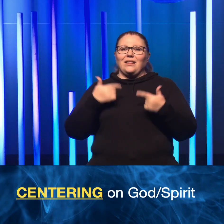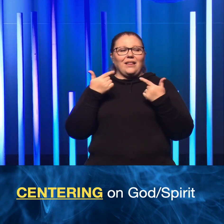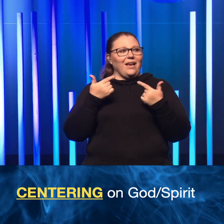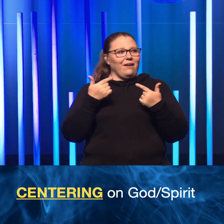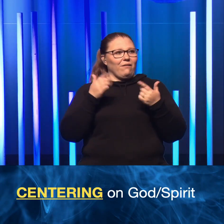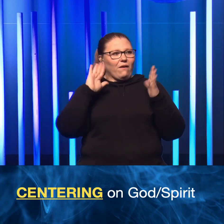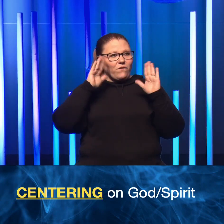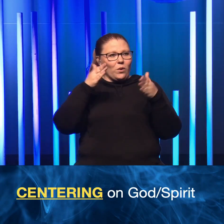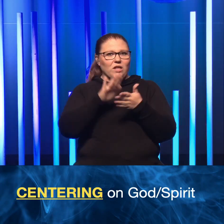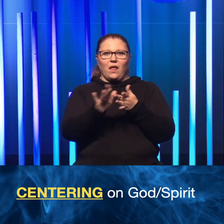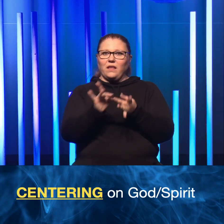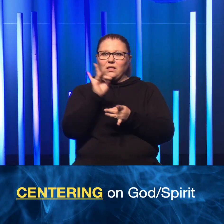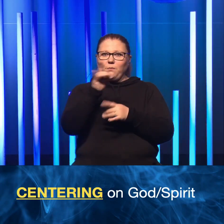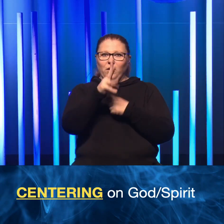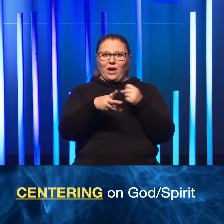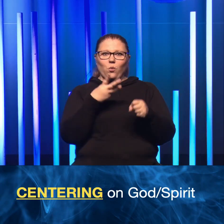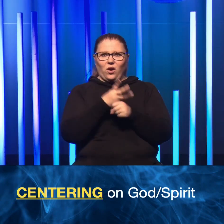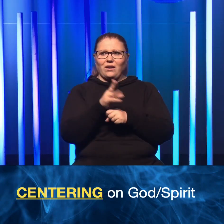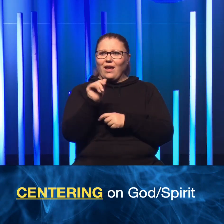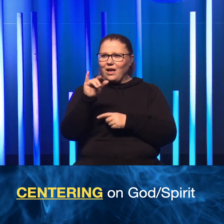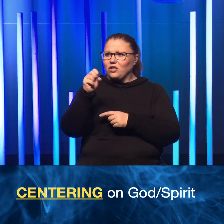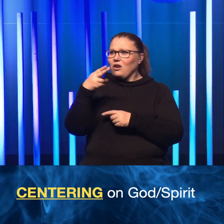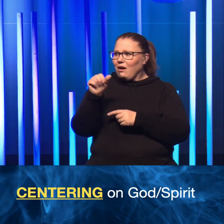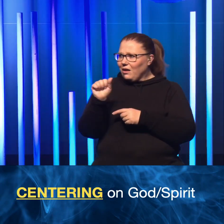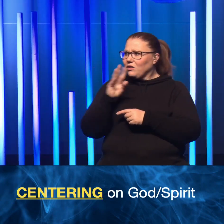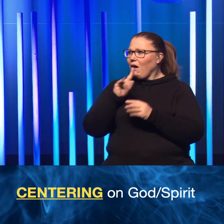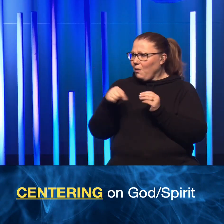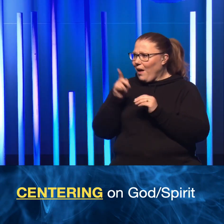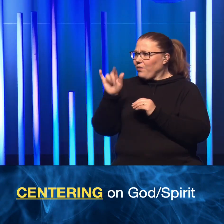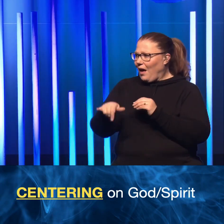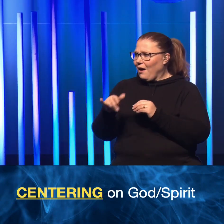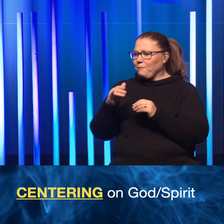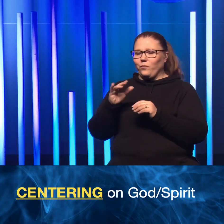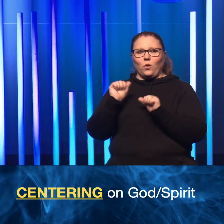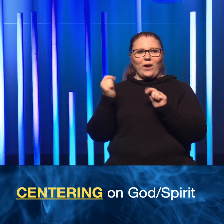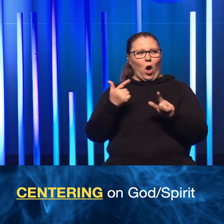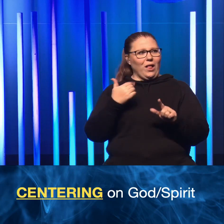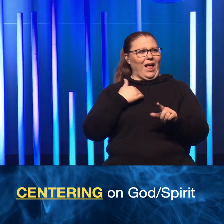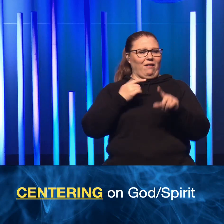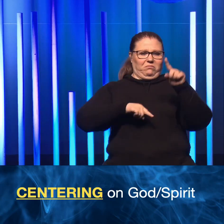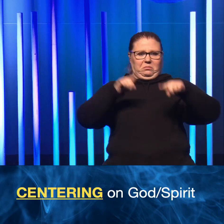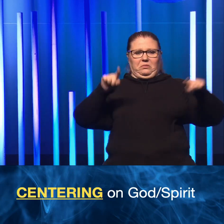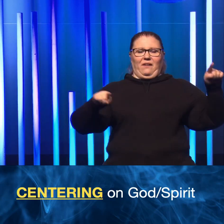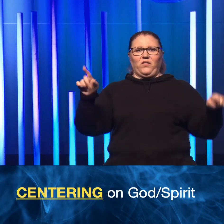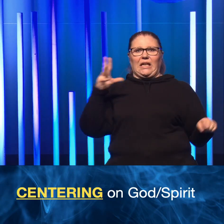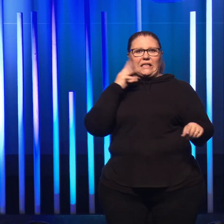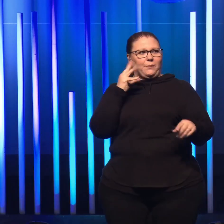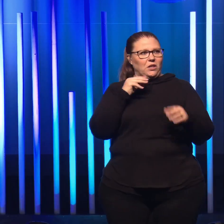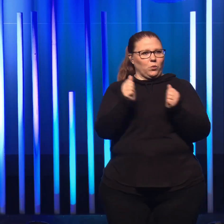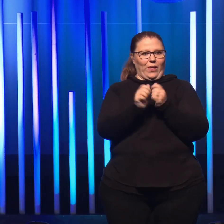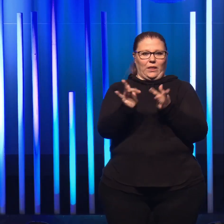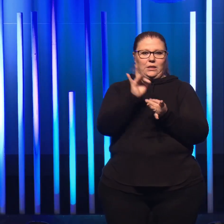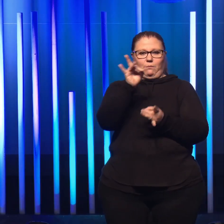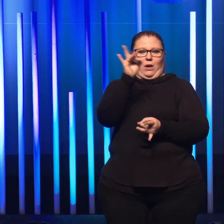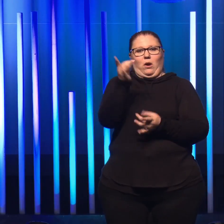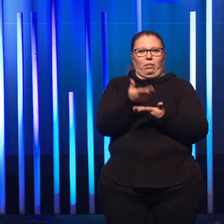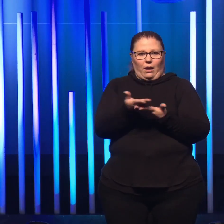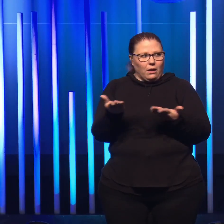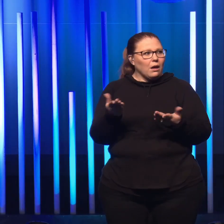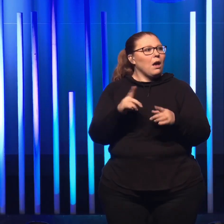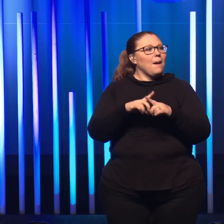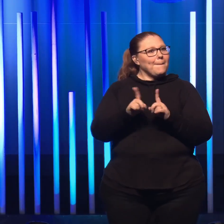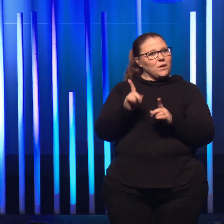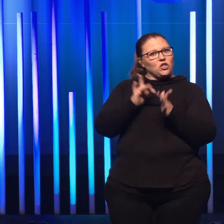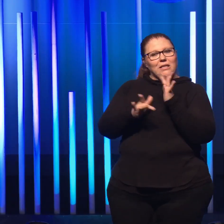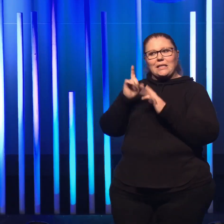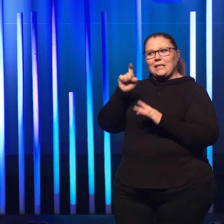world. What Aisha talked about, we all have different experiences with that spirit dynamic. But Jesus would say you have to choose